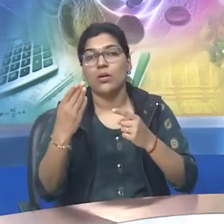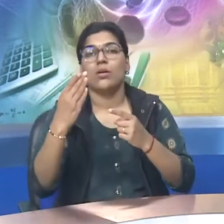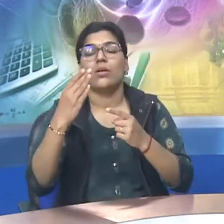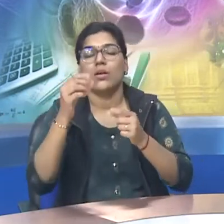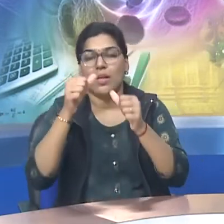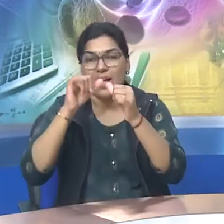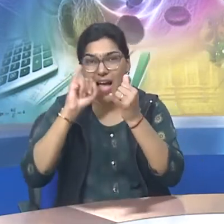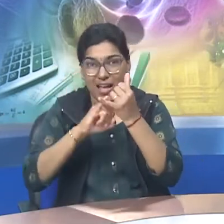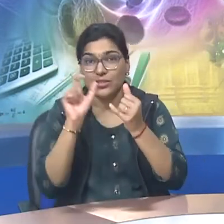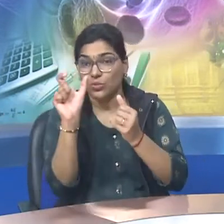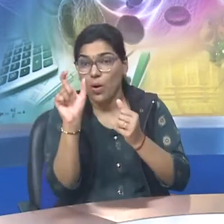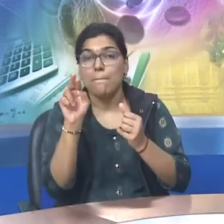And